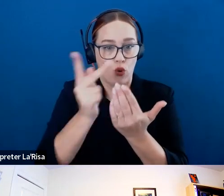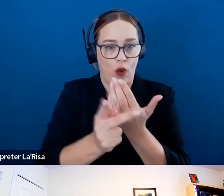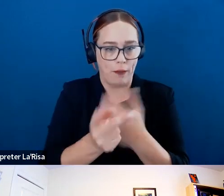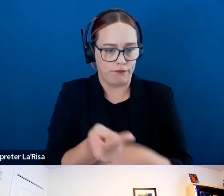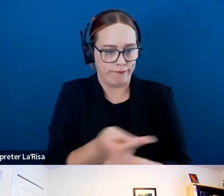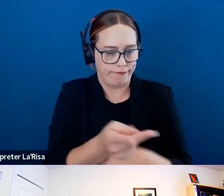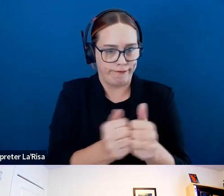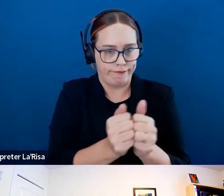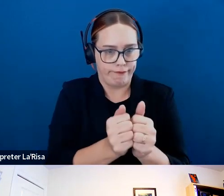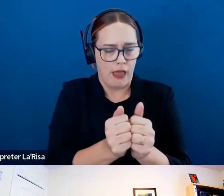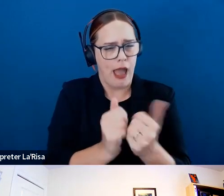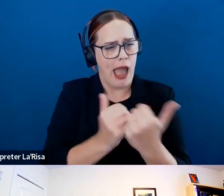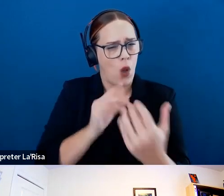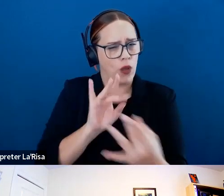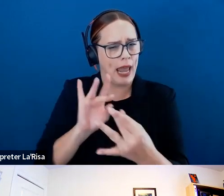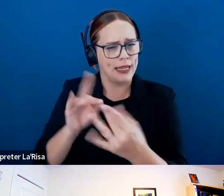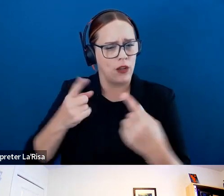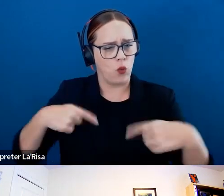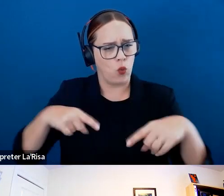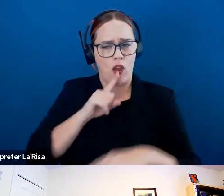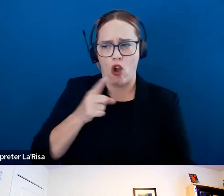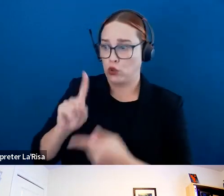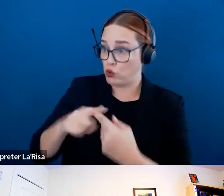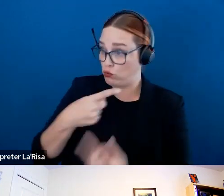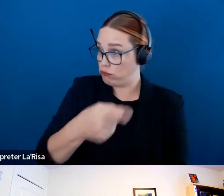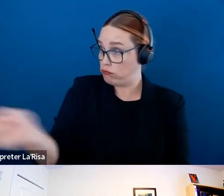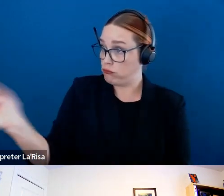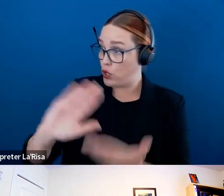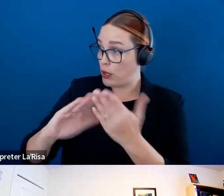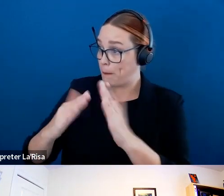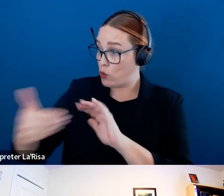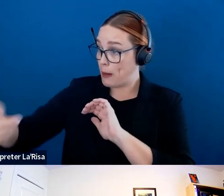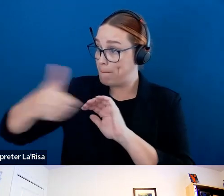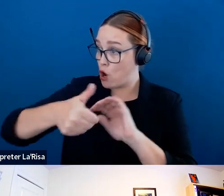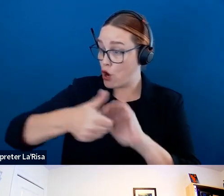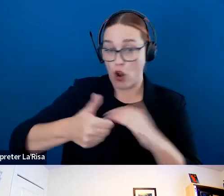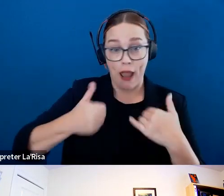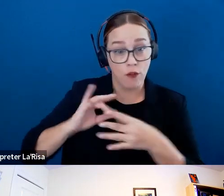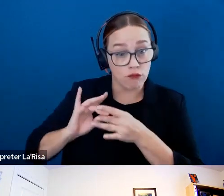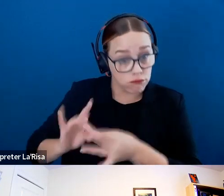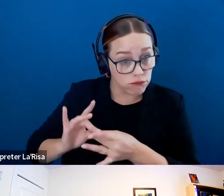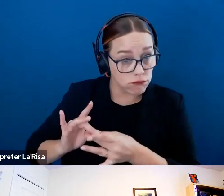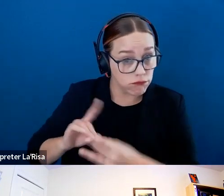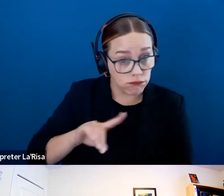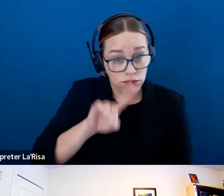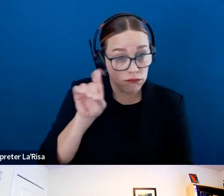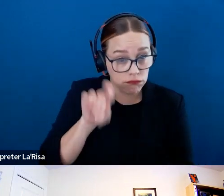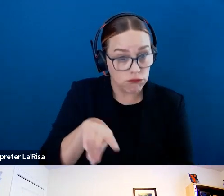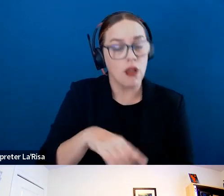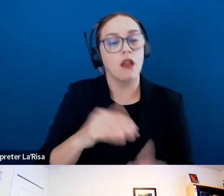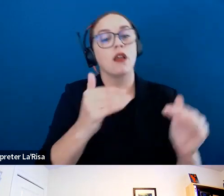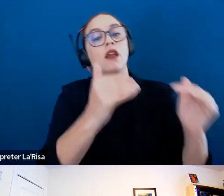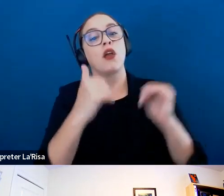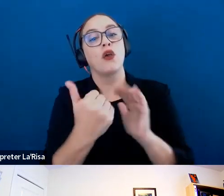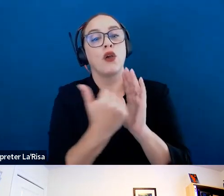to the community, to our partners? The third is our approach to employment services. You know,